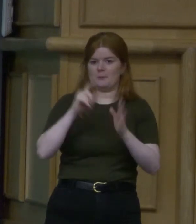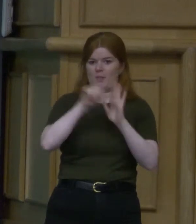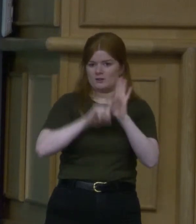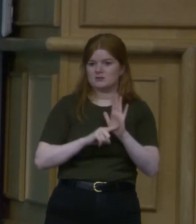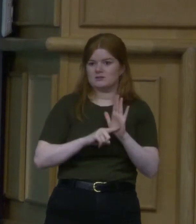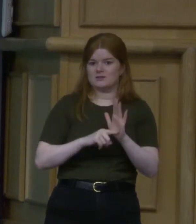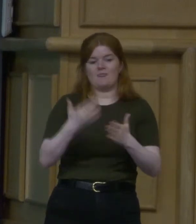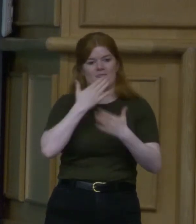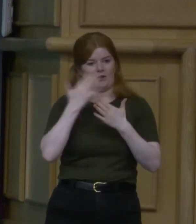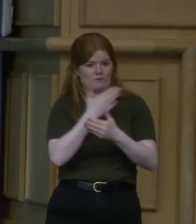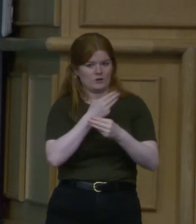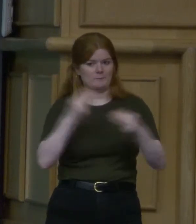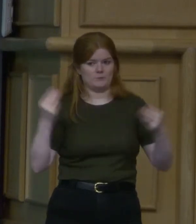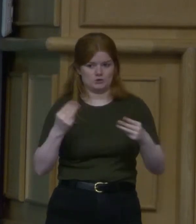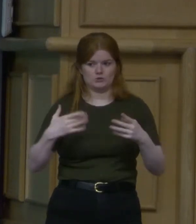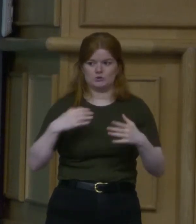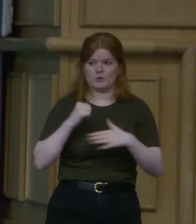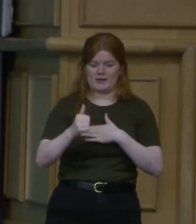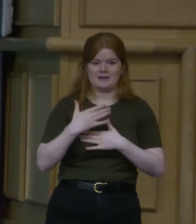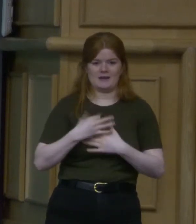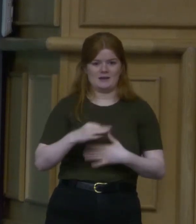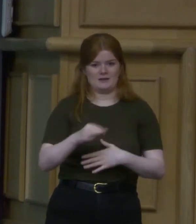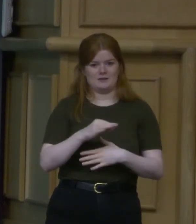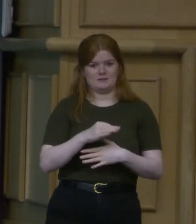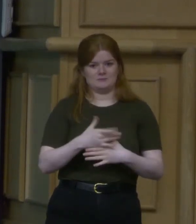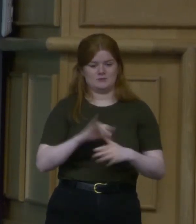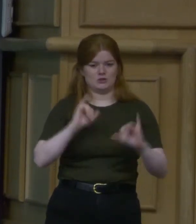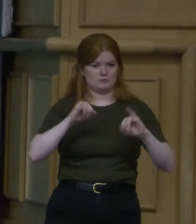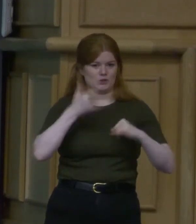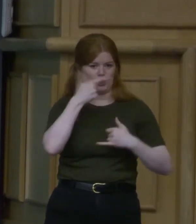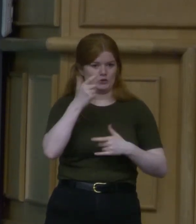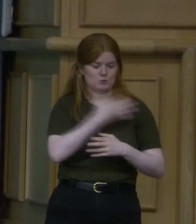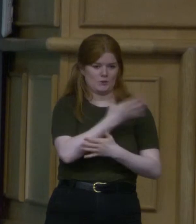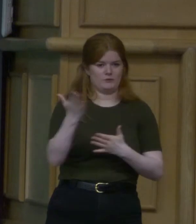policy. Go raibh míle maith agaibh go léir agus go naireoidh an tálamh.